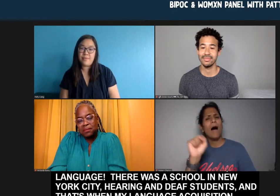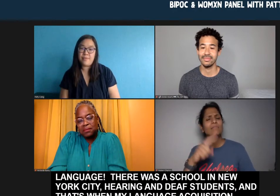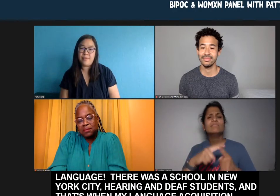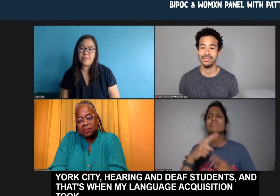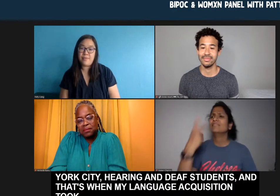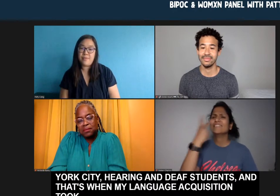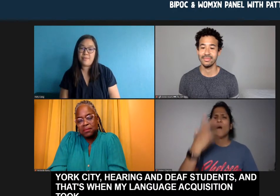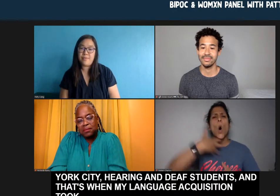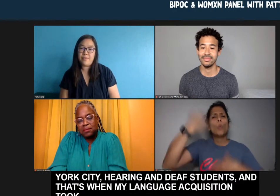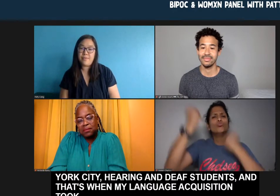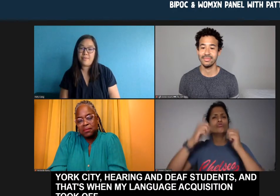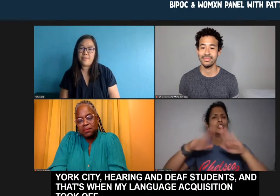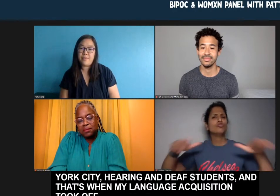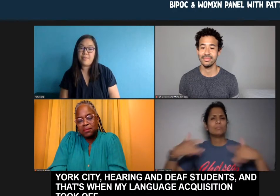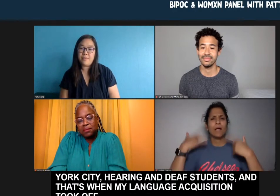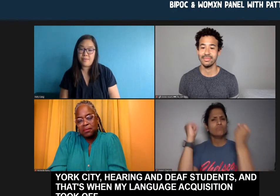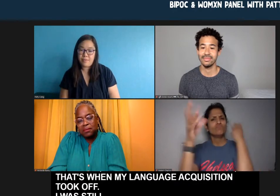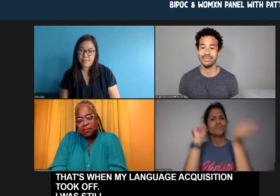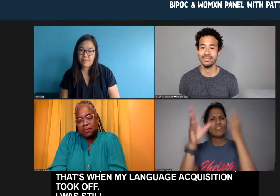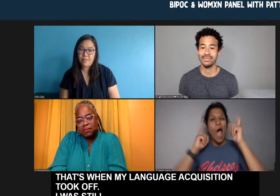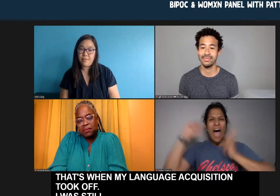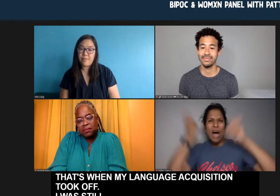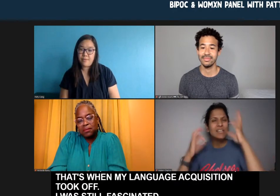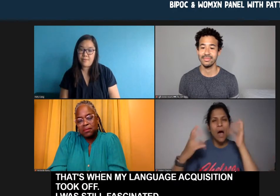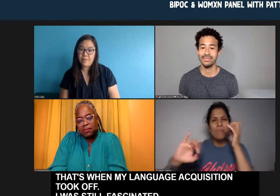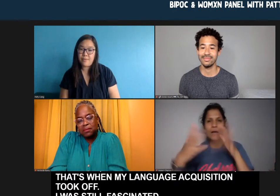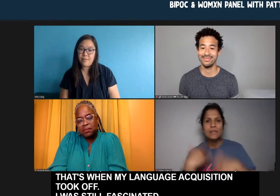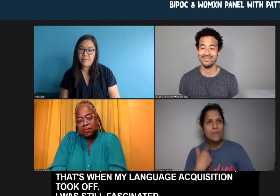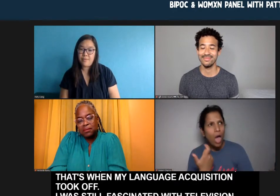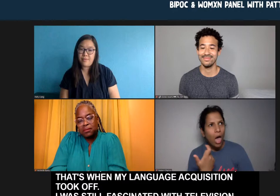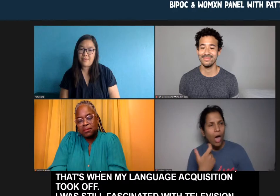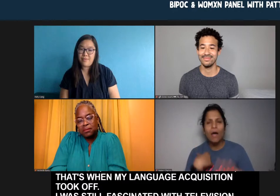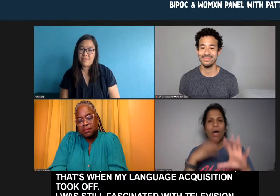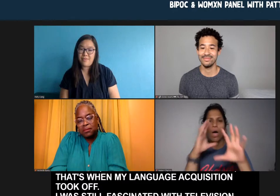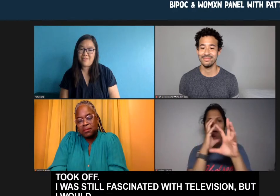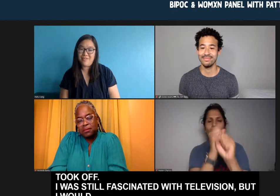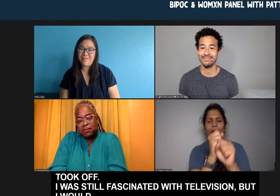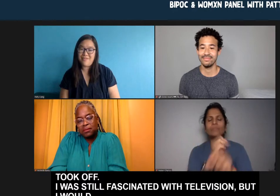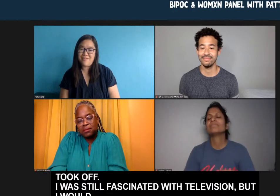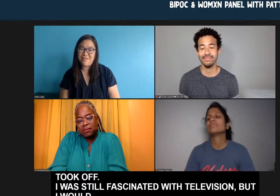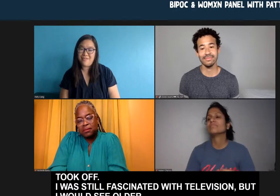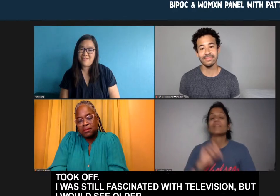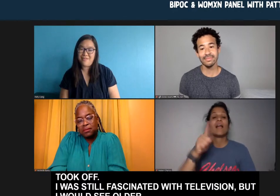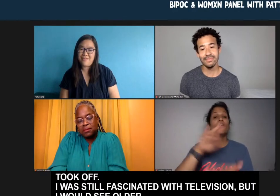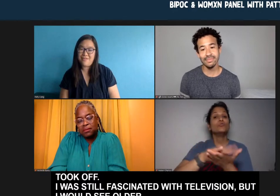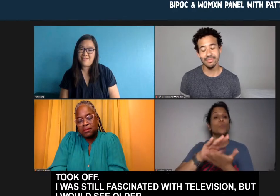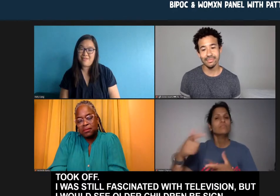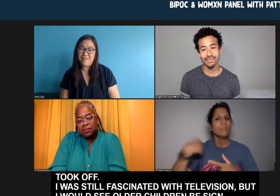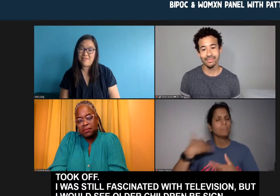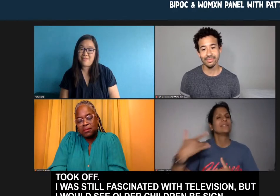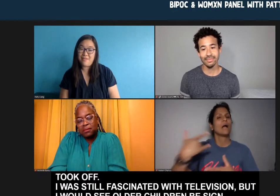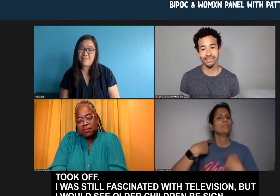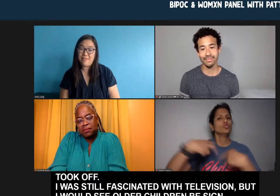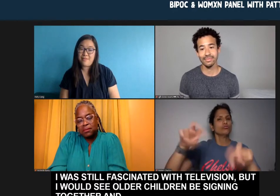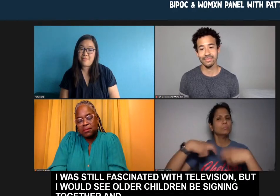still fascinated with television, but then I would see older children be signing together and with their facial expressions, I was so